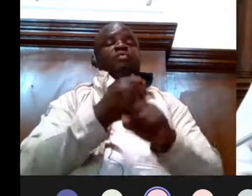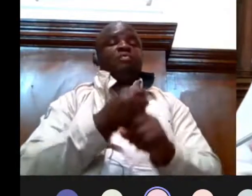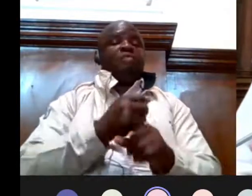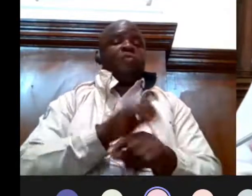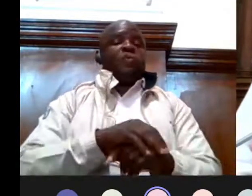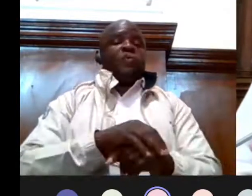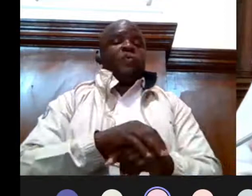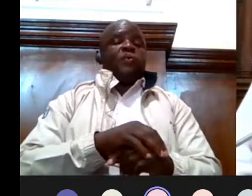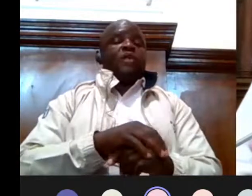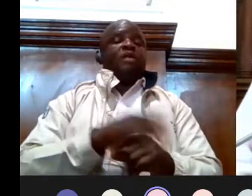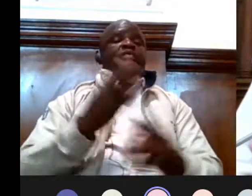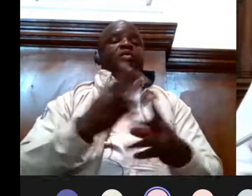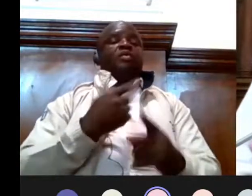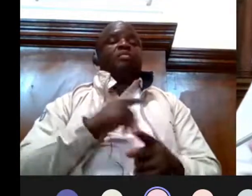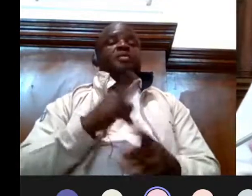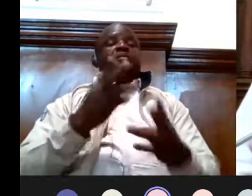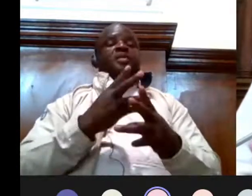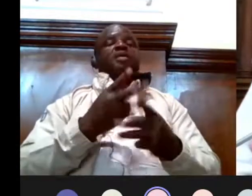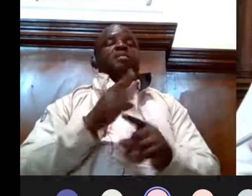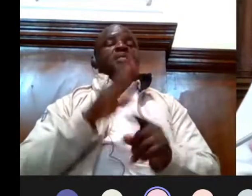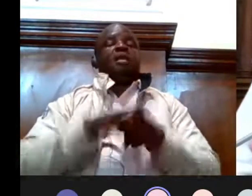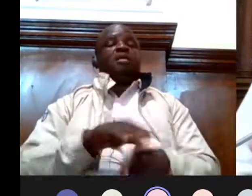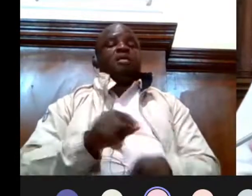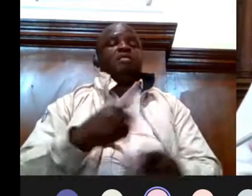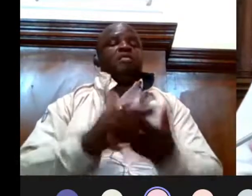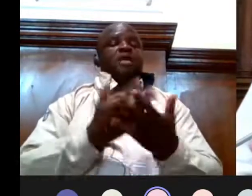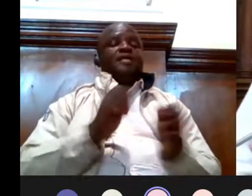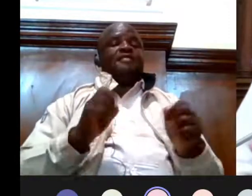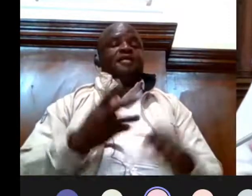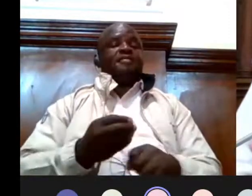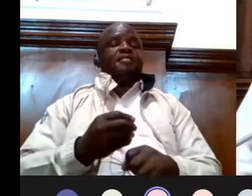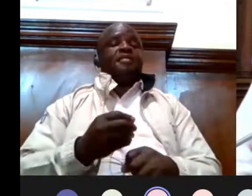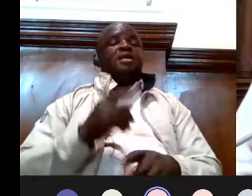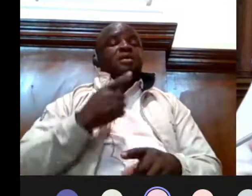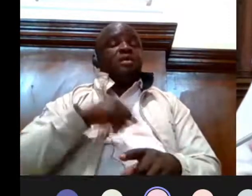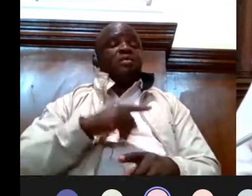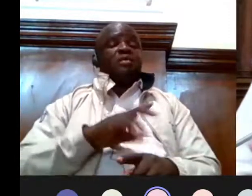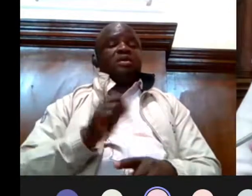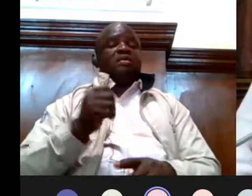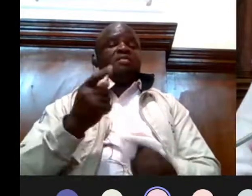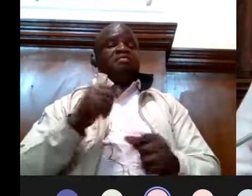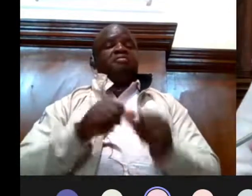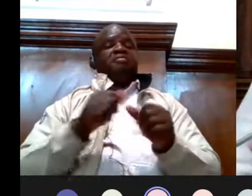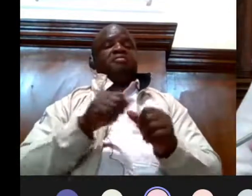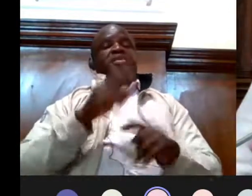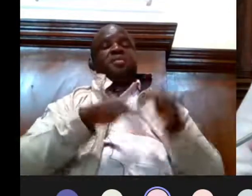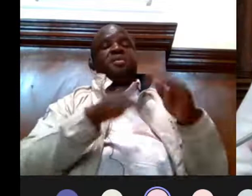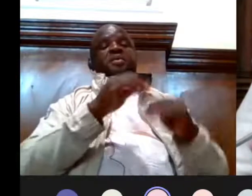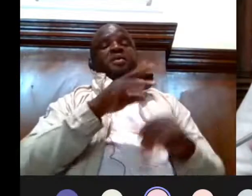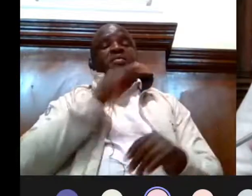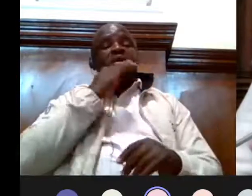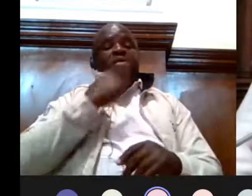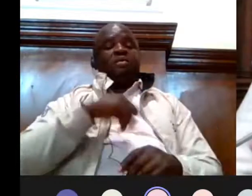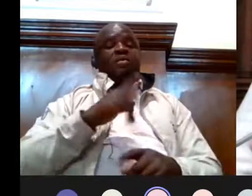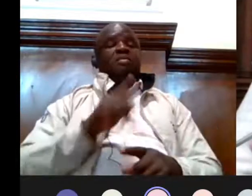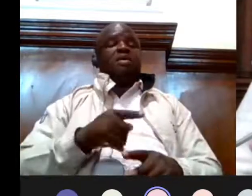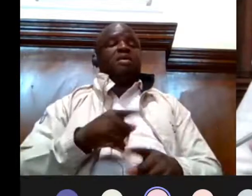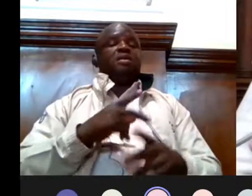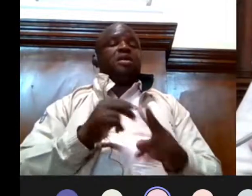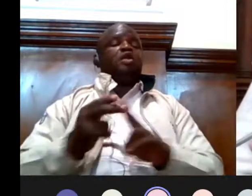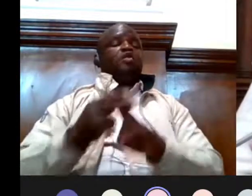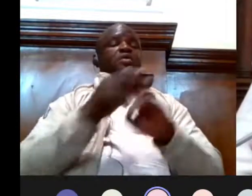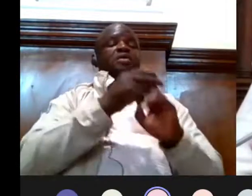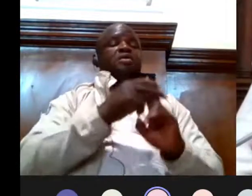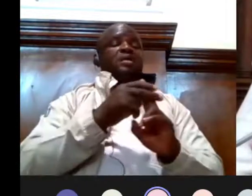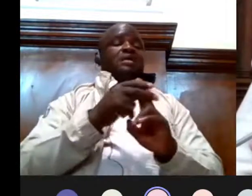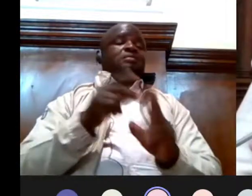marginalized people. As we build a better South Africa, solidarity must reflect unity of purpose